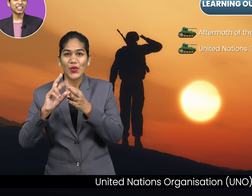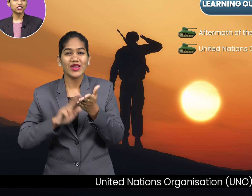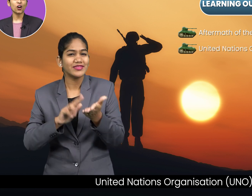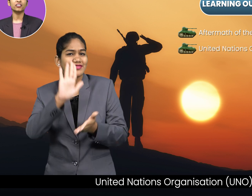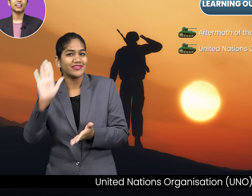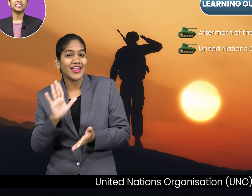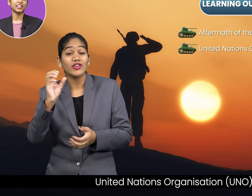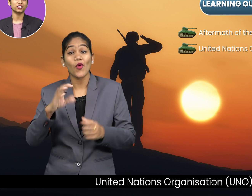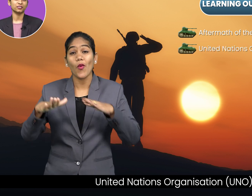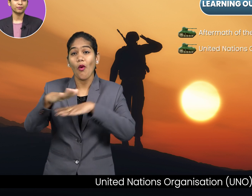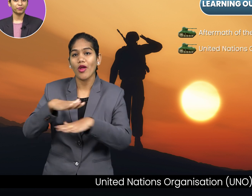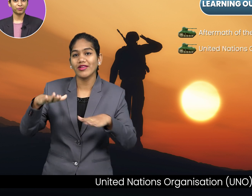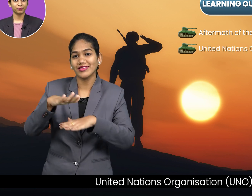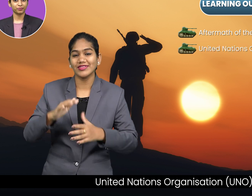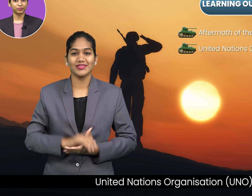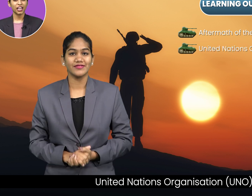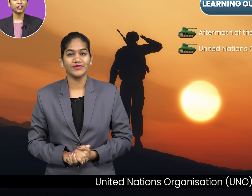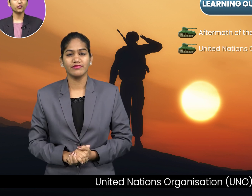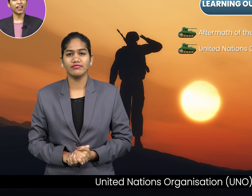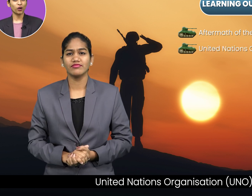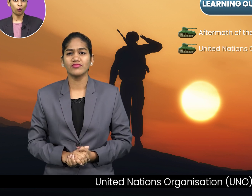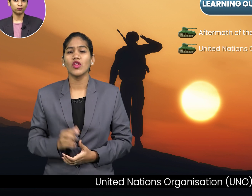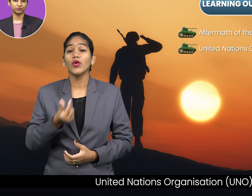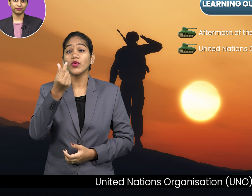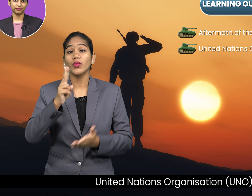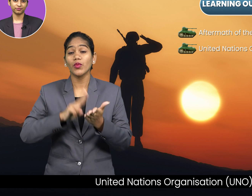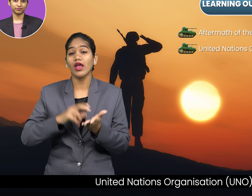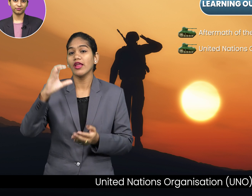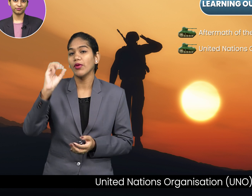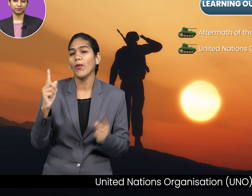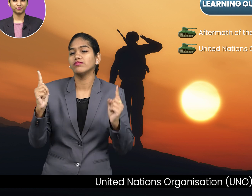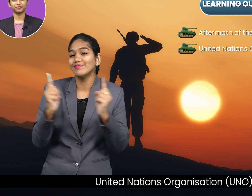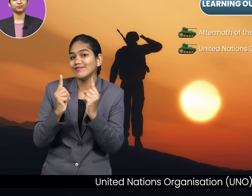United Nations Organization, UNO.